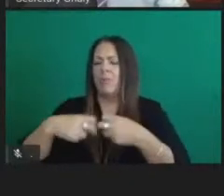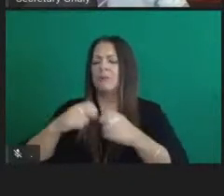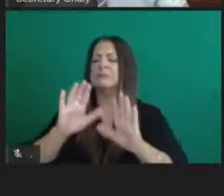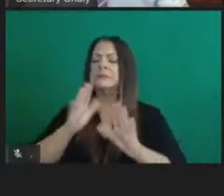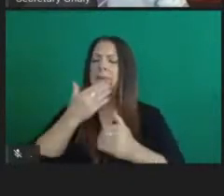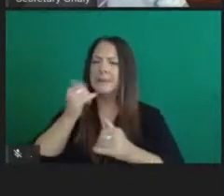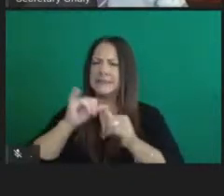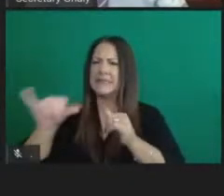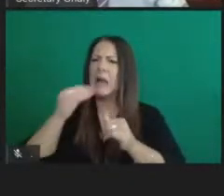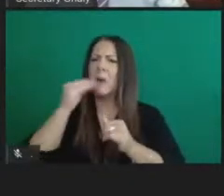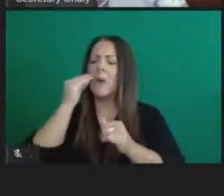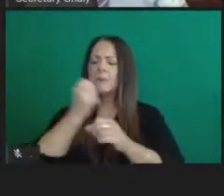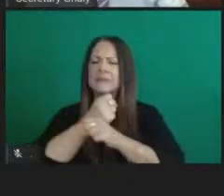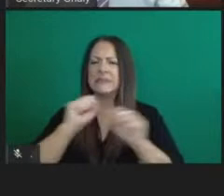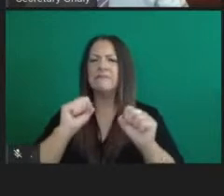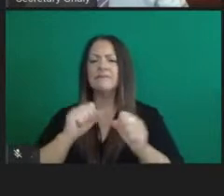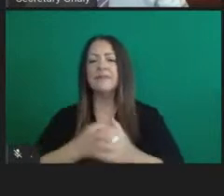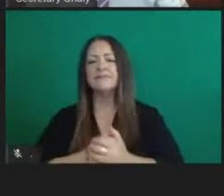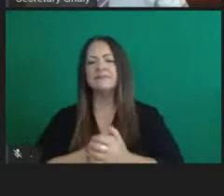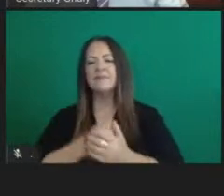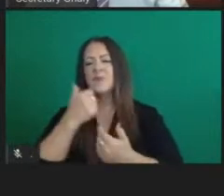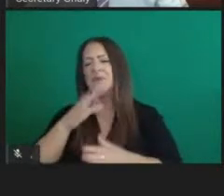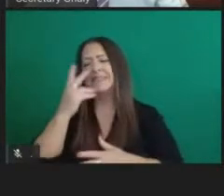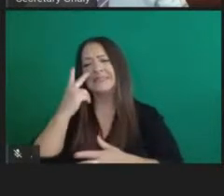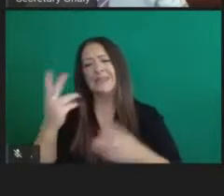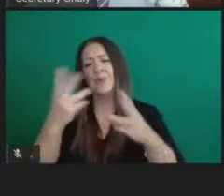some of the worst outcomes we've seen with COVID.